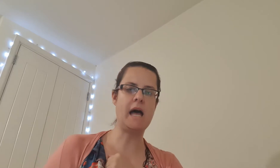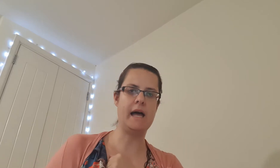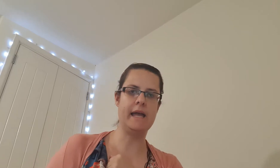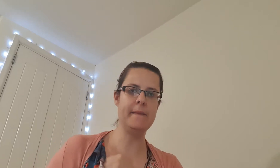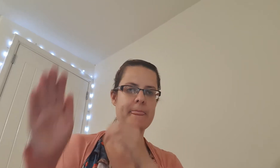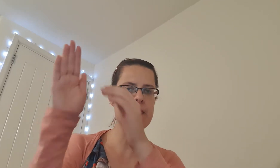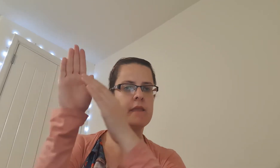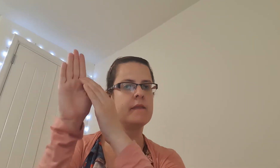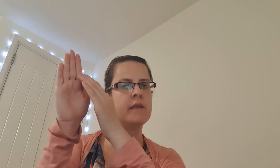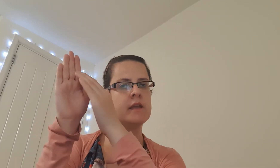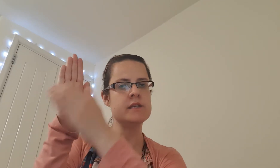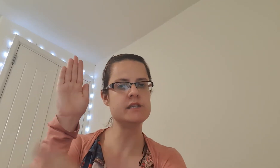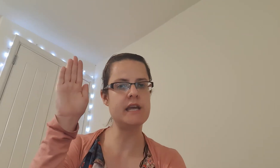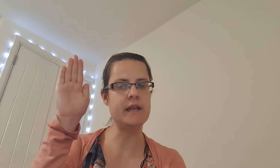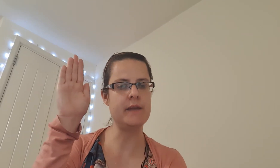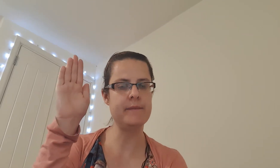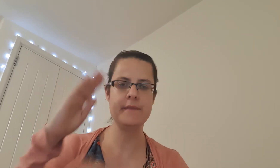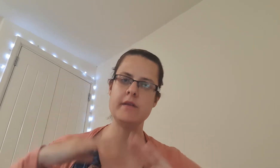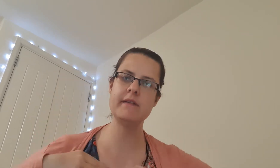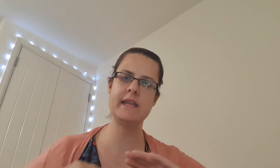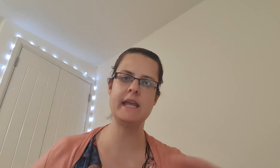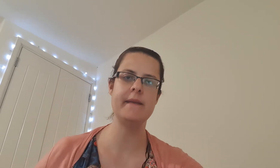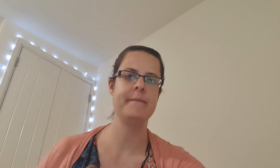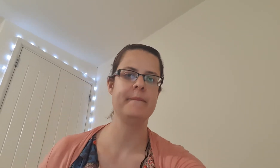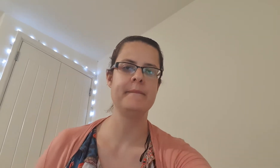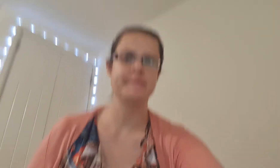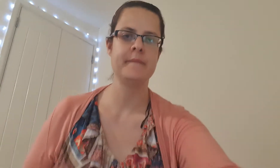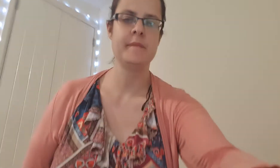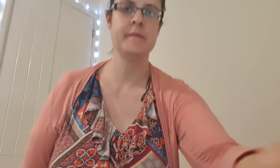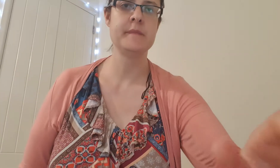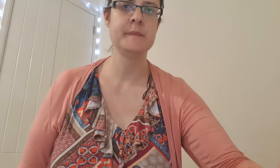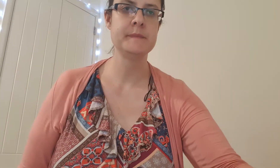my shadow. You ready?